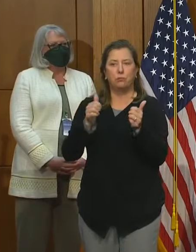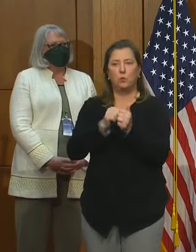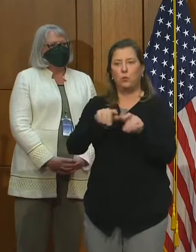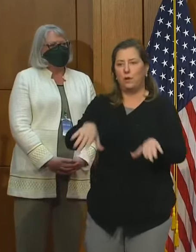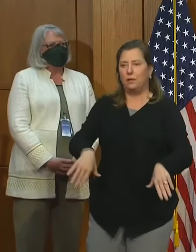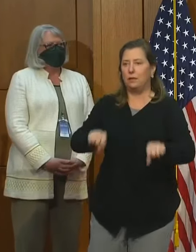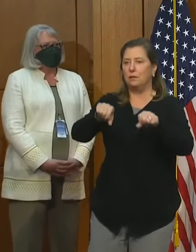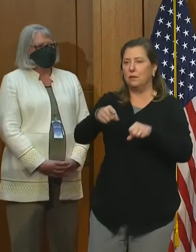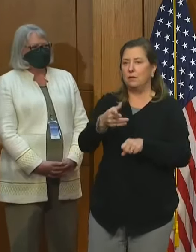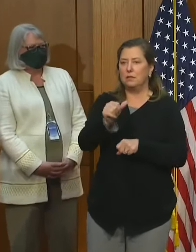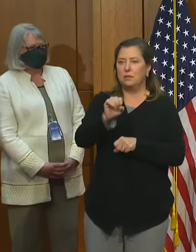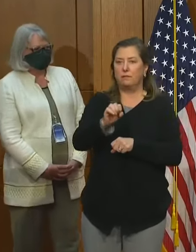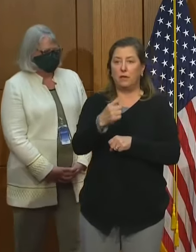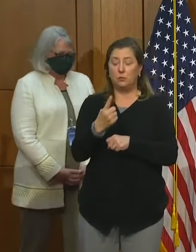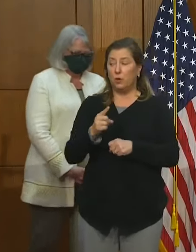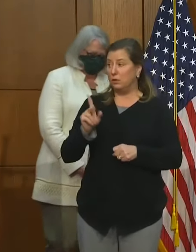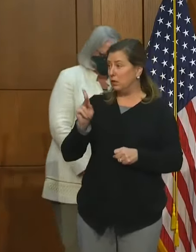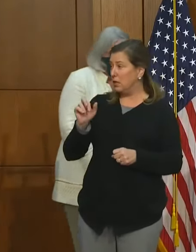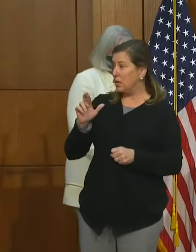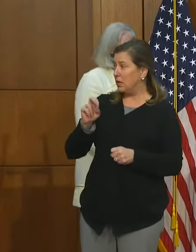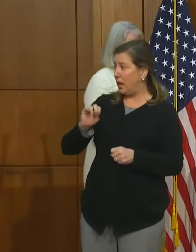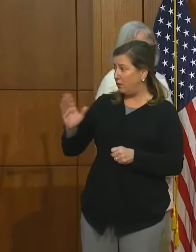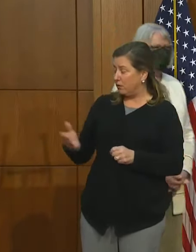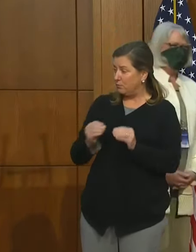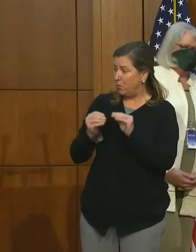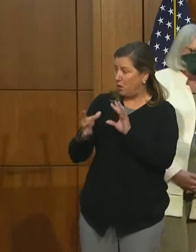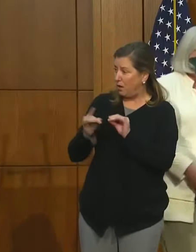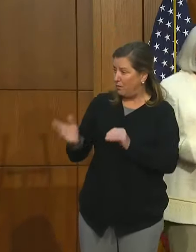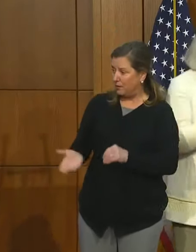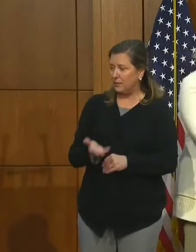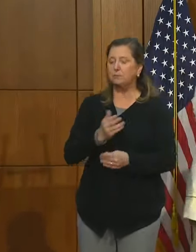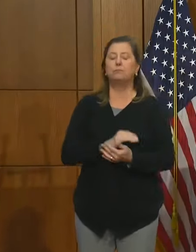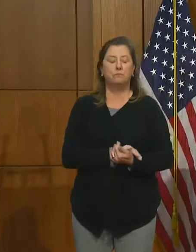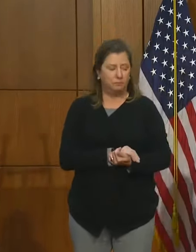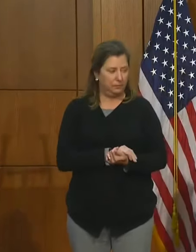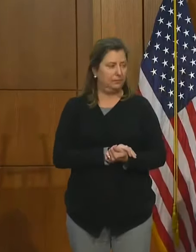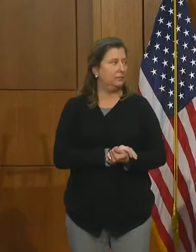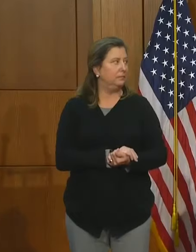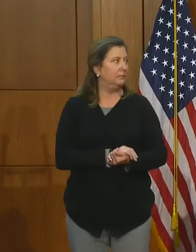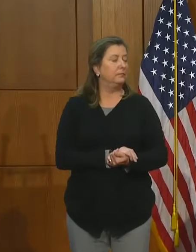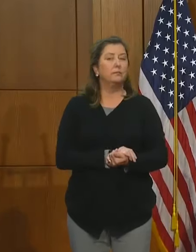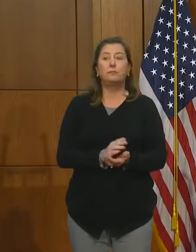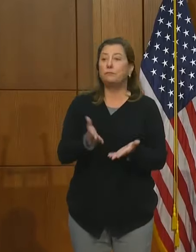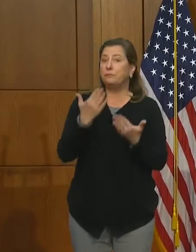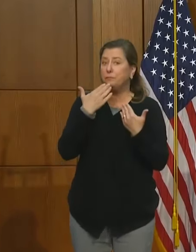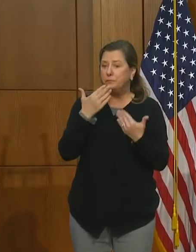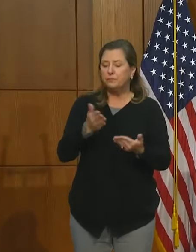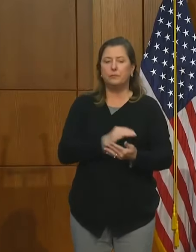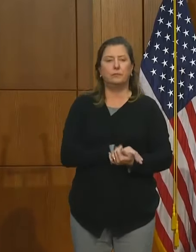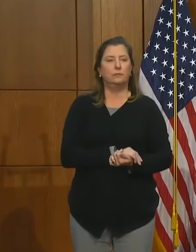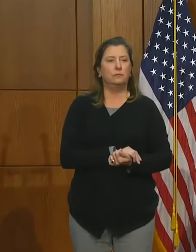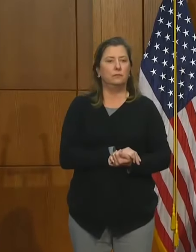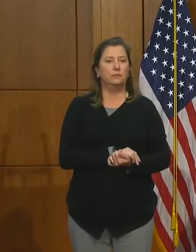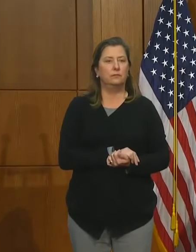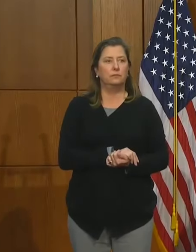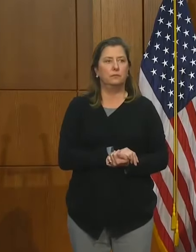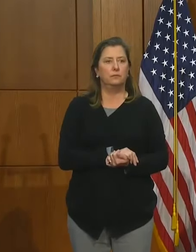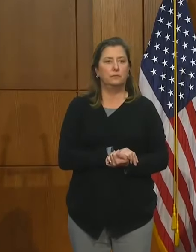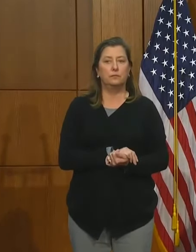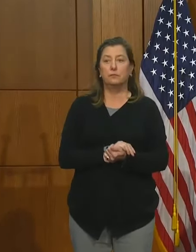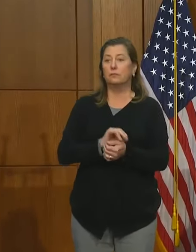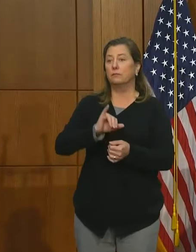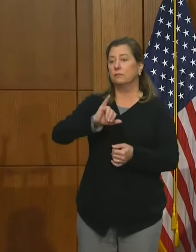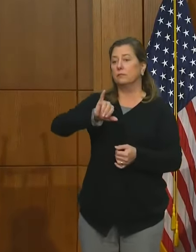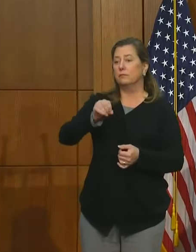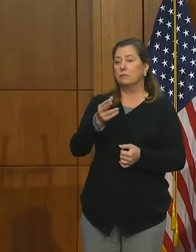phase one. So, Karen, any additional comments? Sure. Thanks. Thank you. Thank you, Governor. So the Johns